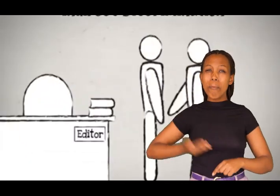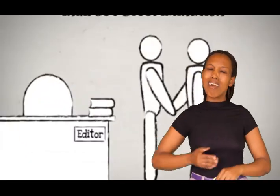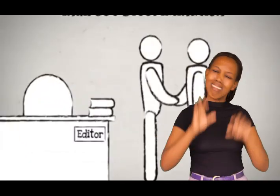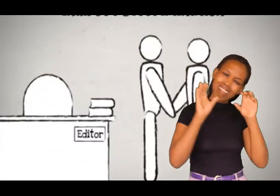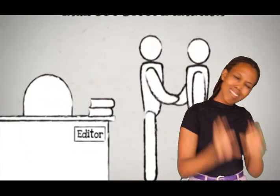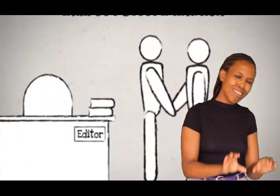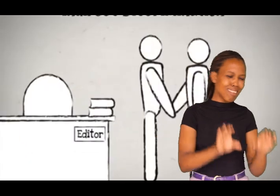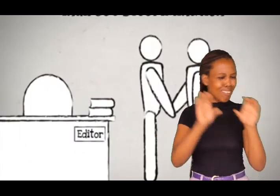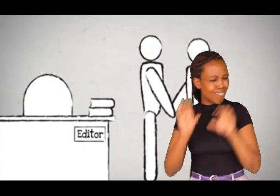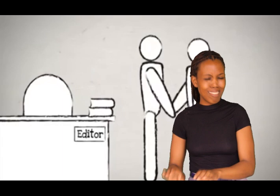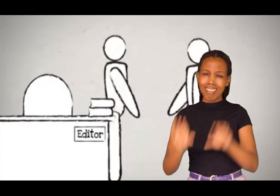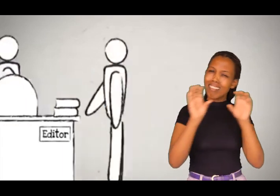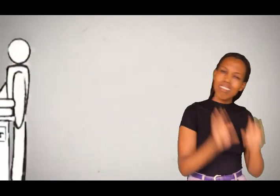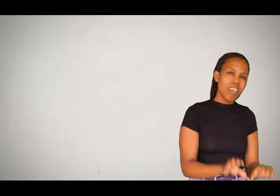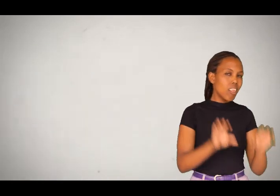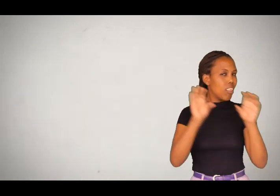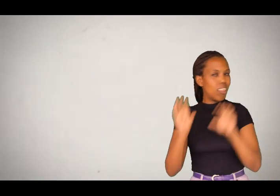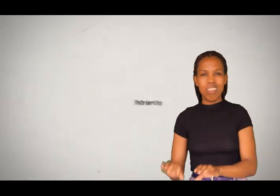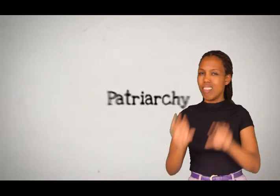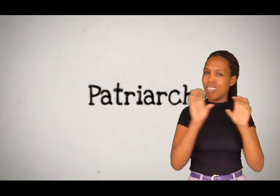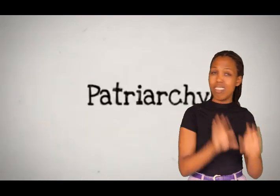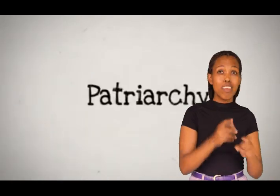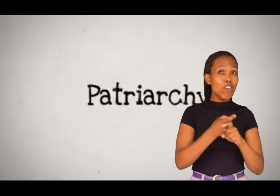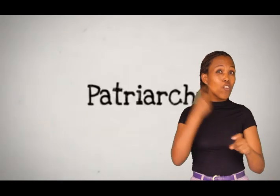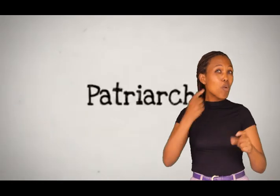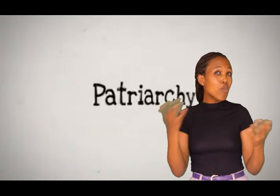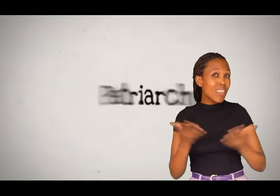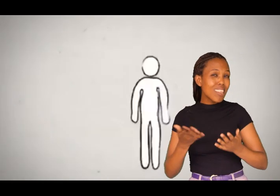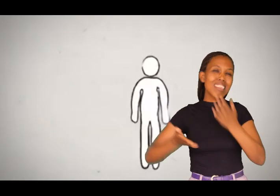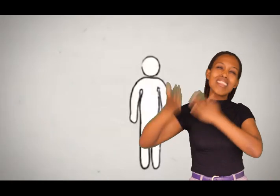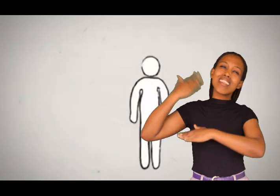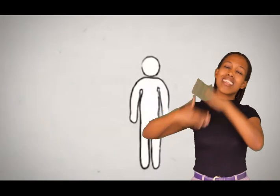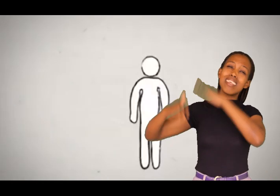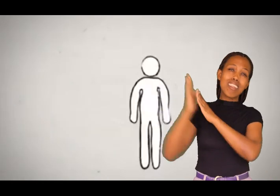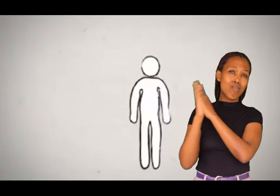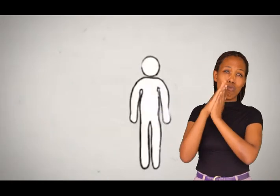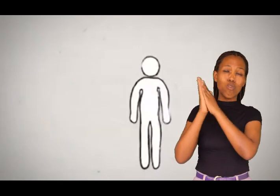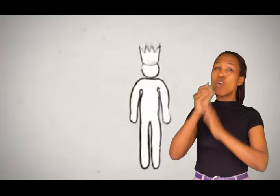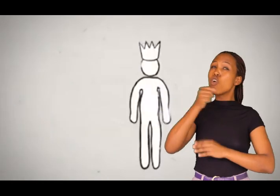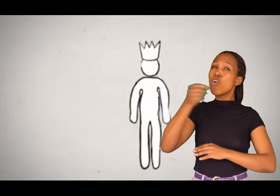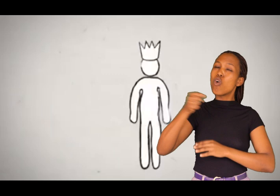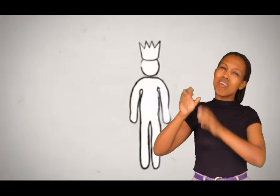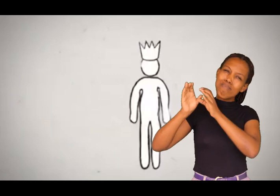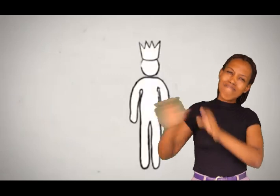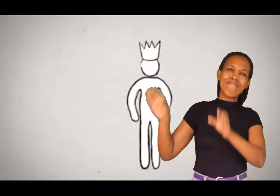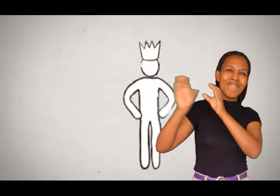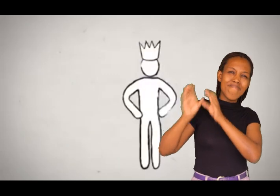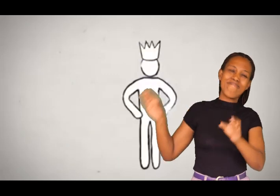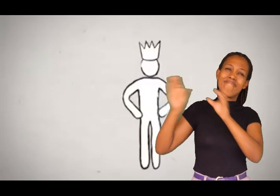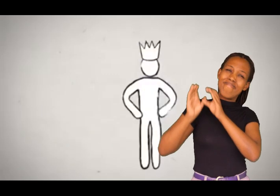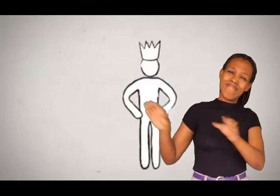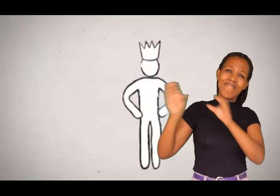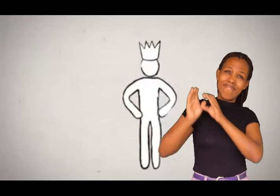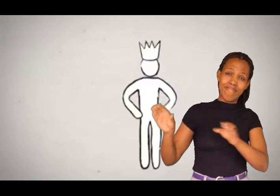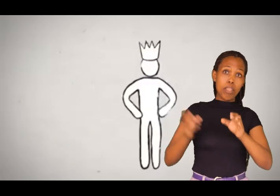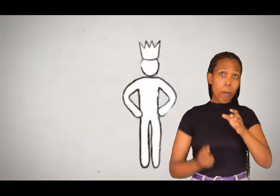Indirect discrimination comes from gender-neutral laws and policies which seem to give equal opportunities and access